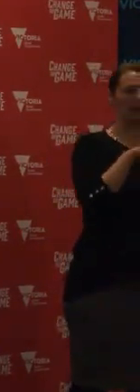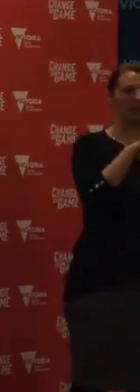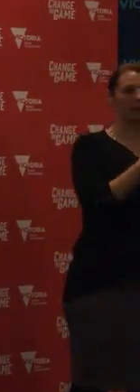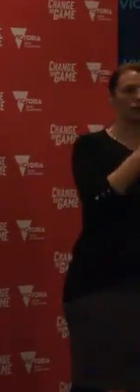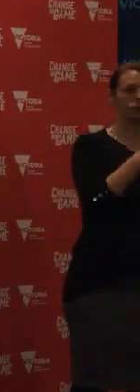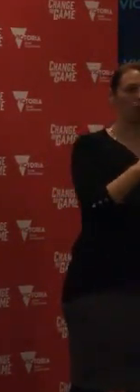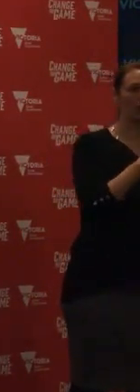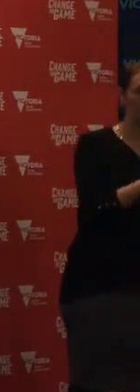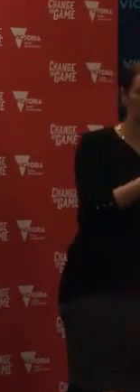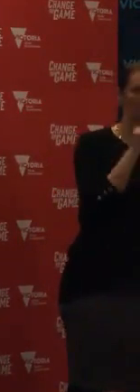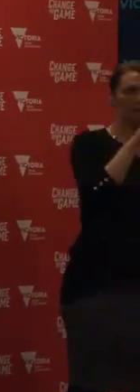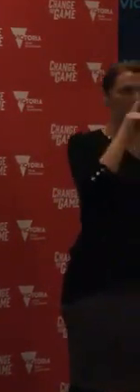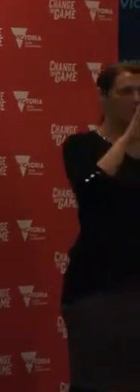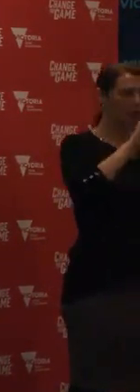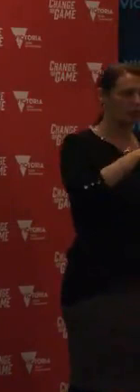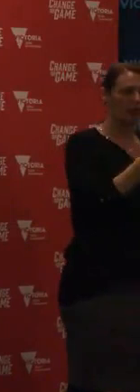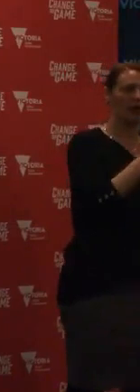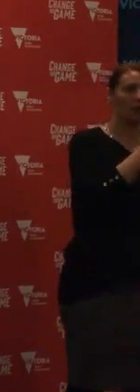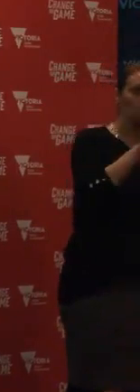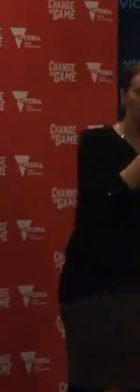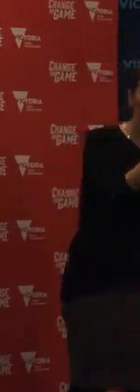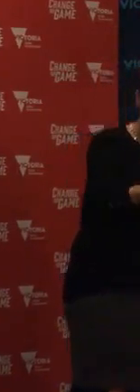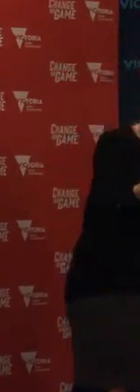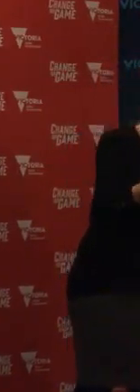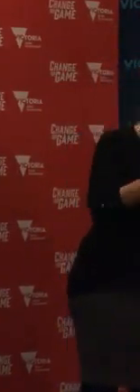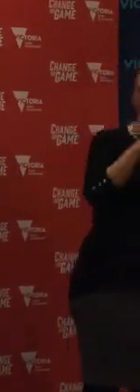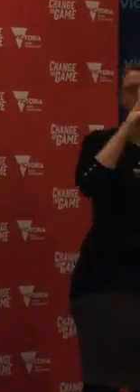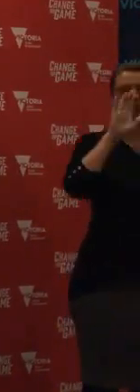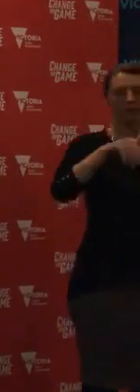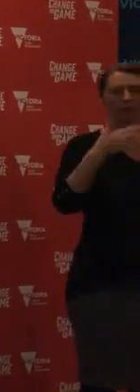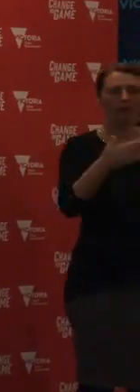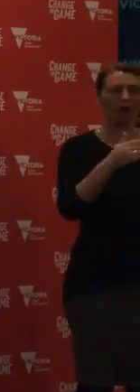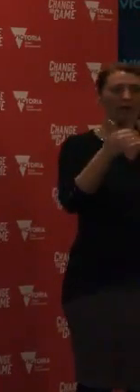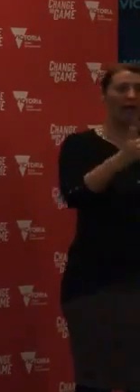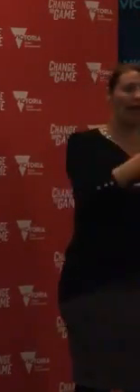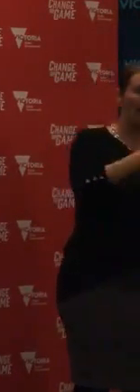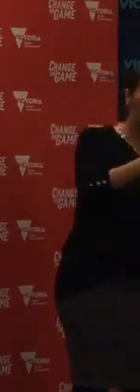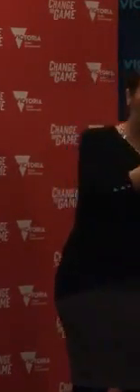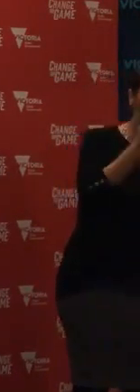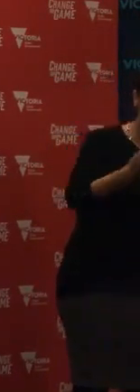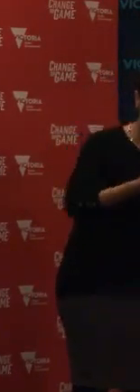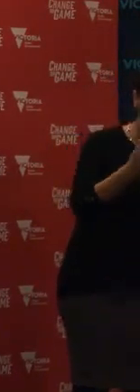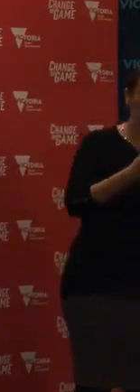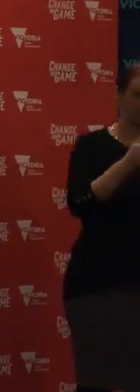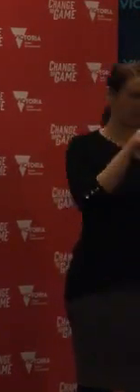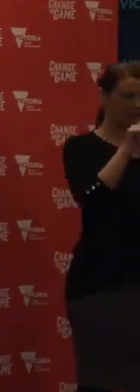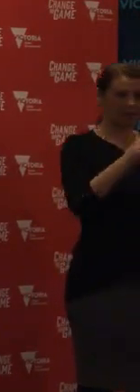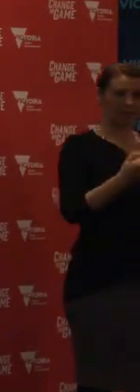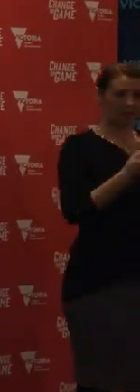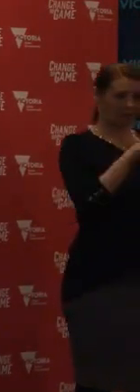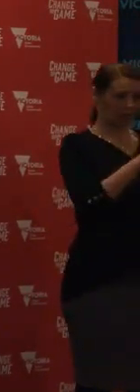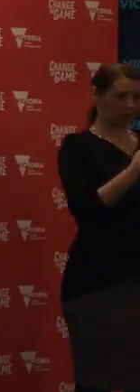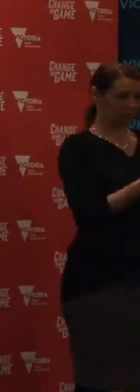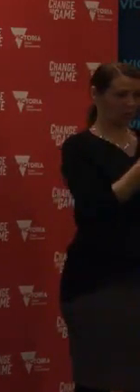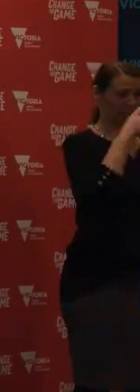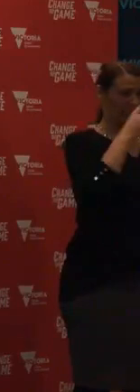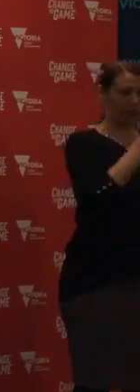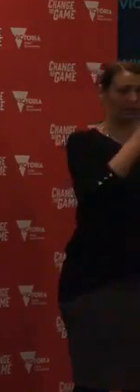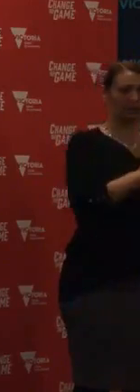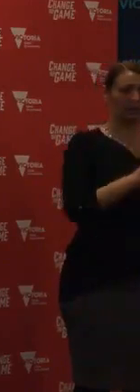people who are providing swimming services, they're people who are providing acting services, you know, supporting people with disability to do acting and that sort of